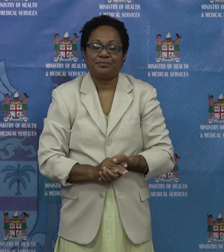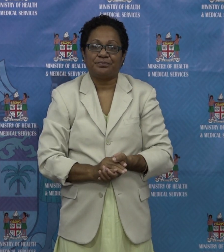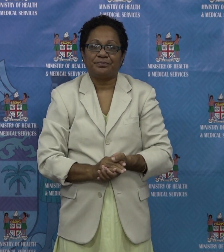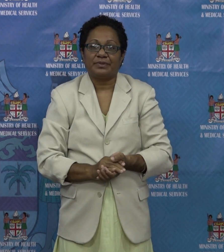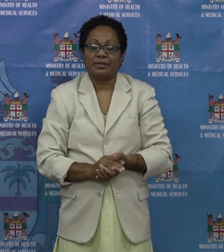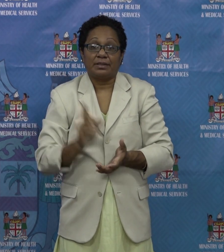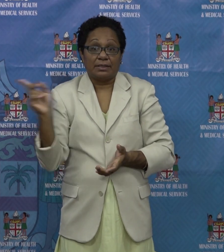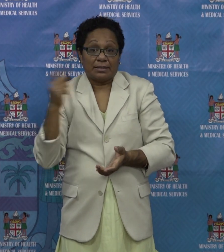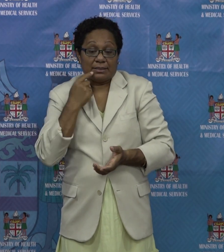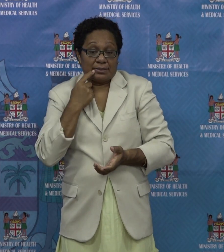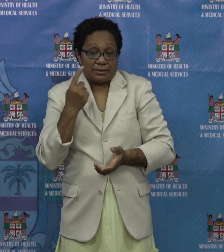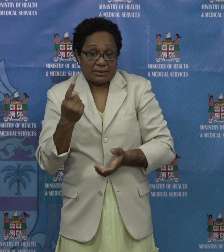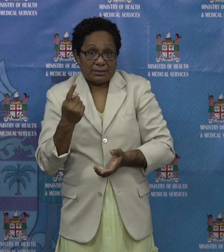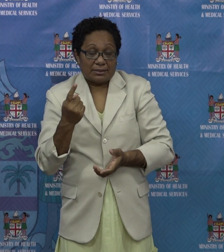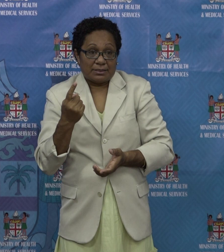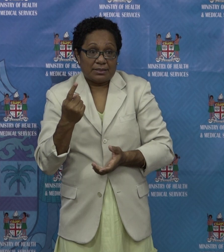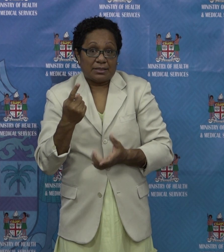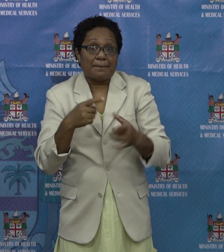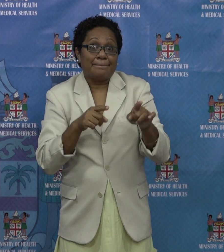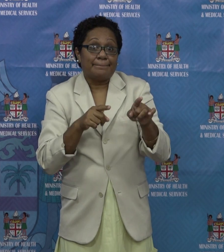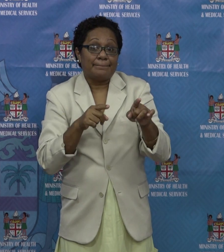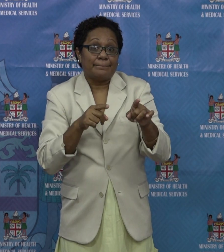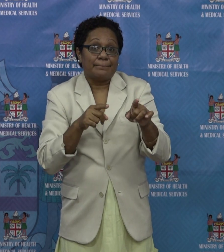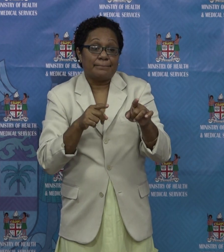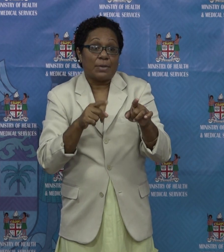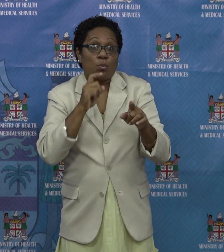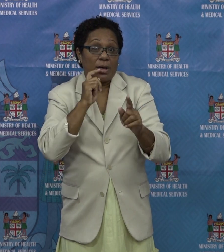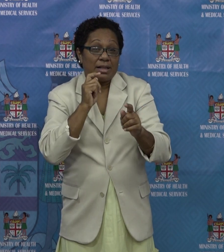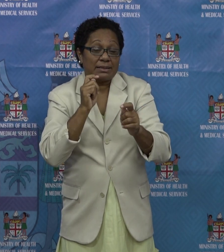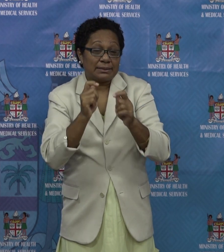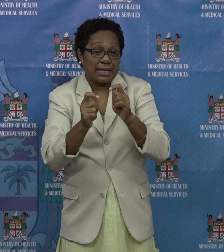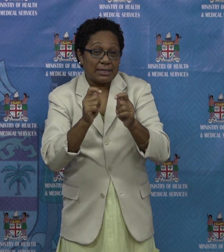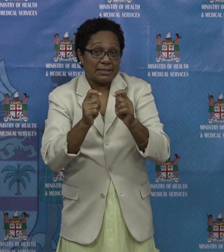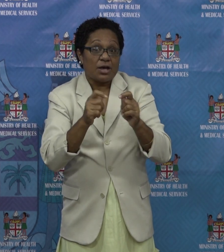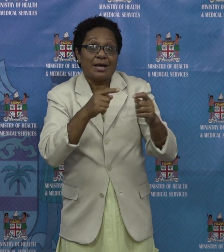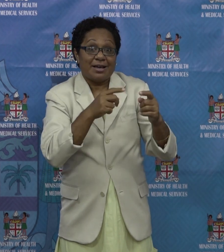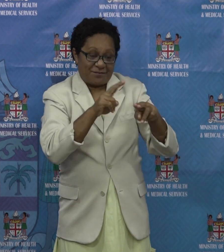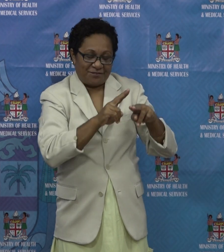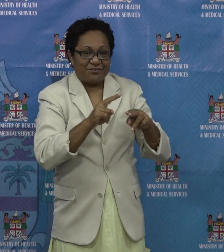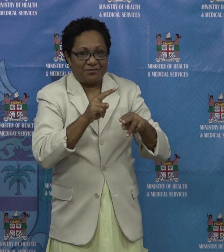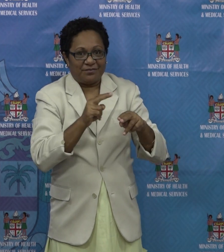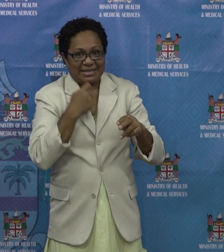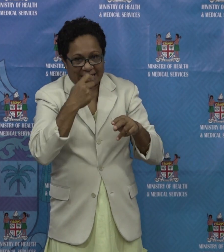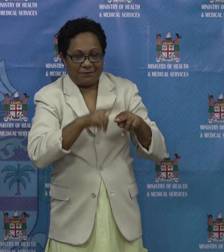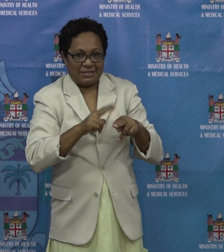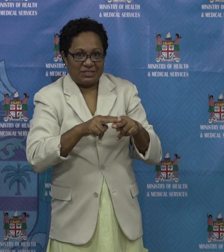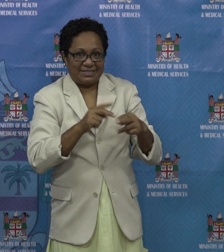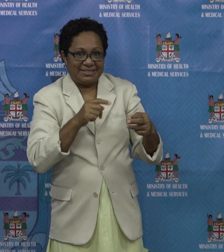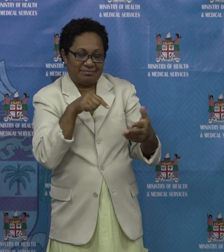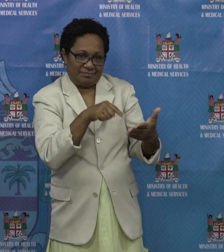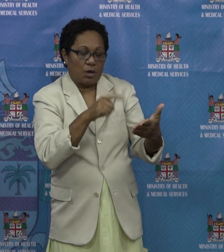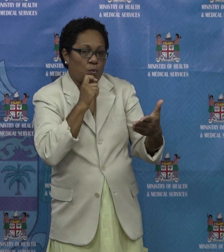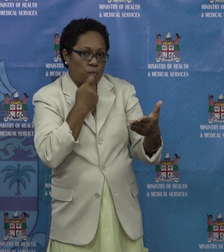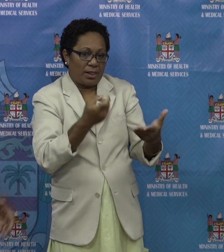most of the work really will be situated around the Fiji Care app information that we have got, the contact traces